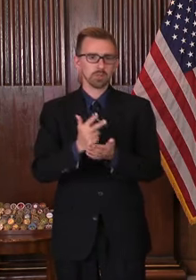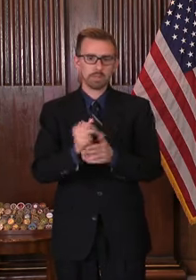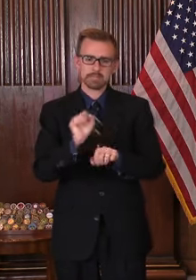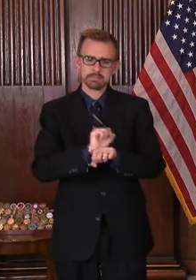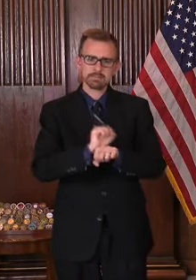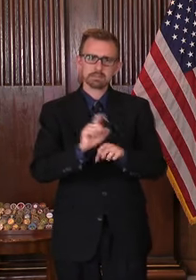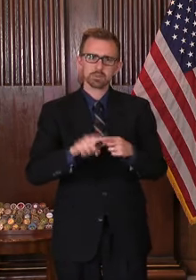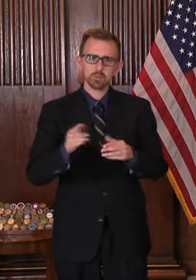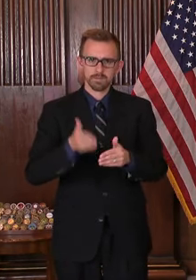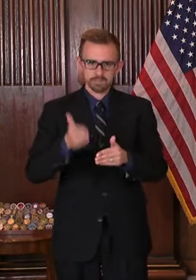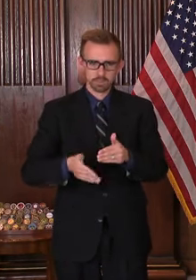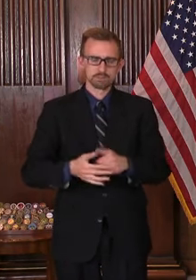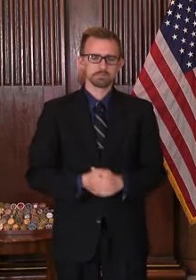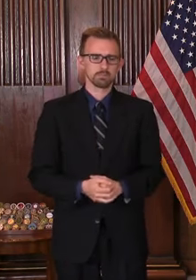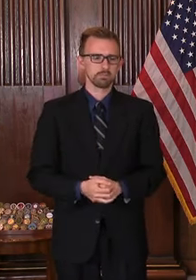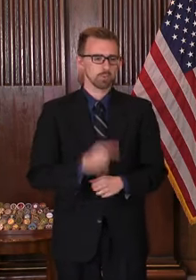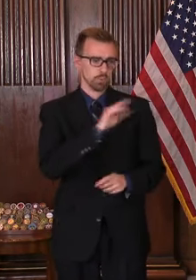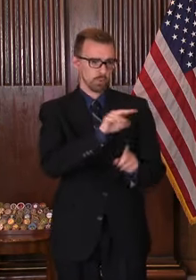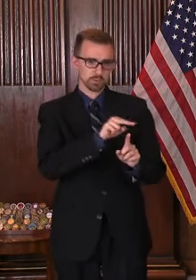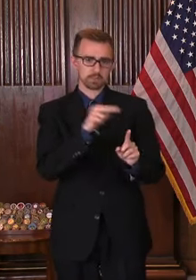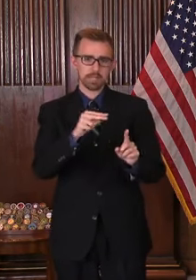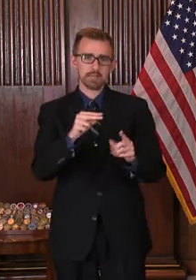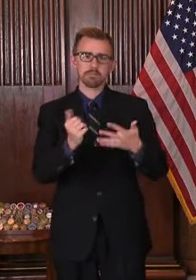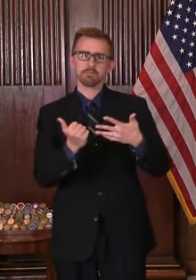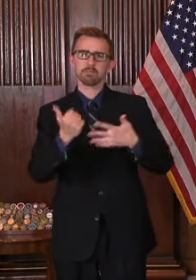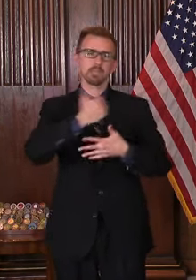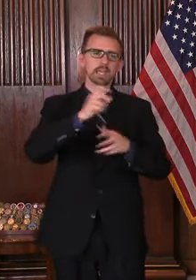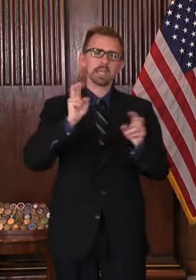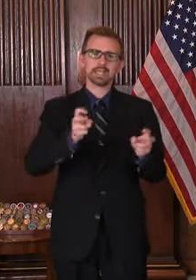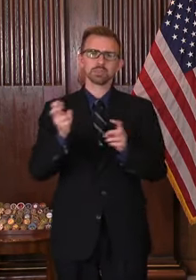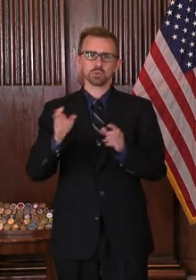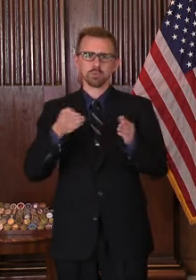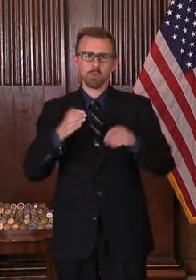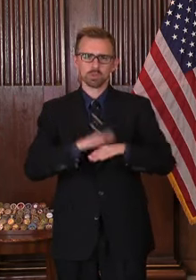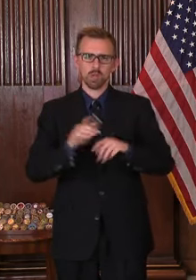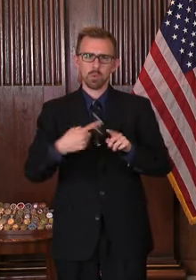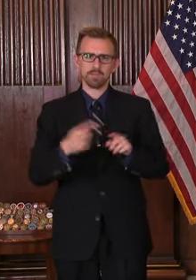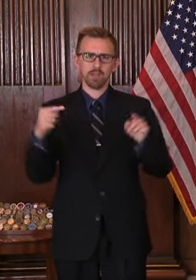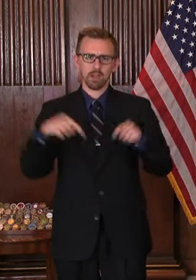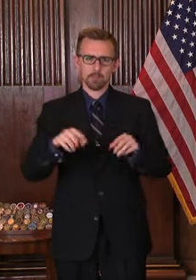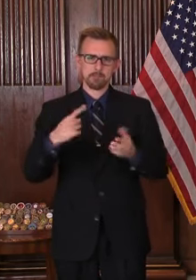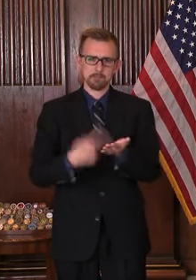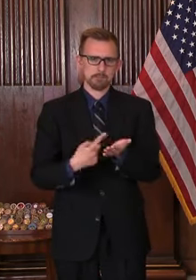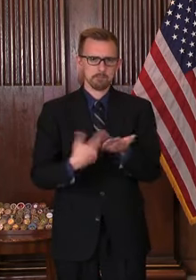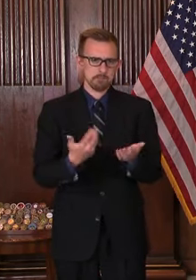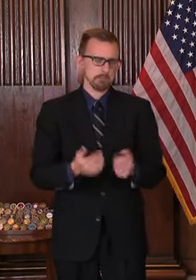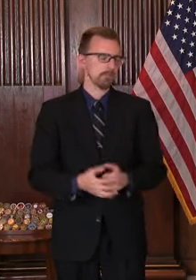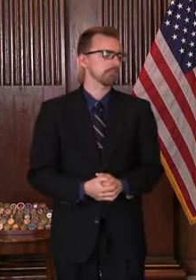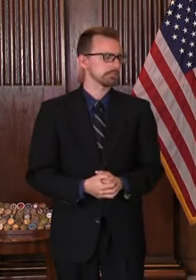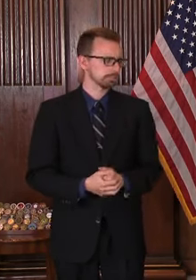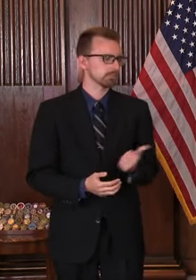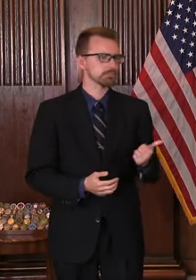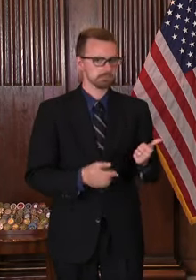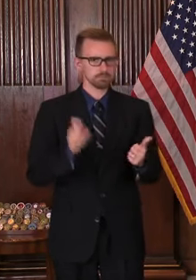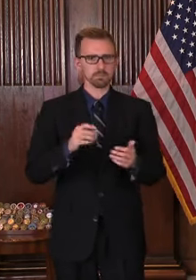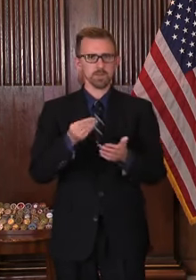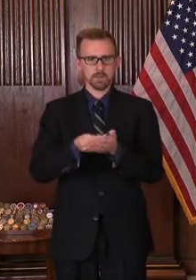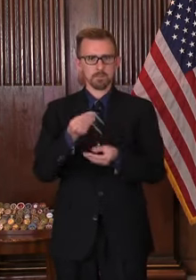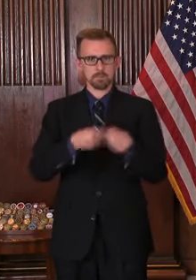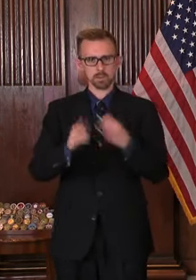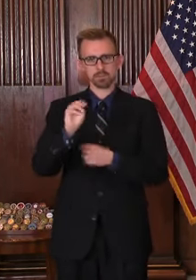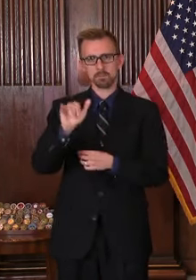work. From your perspective, what are the top issues they should focus on when they return? Well, I'm just going to tell you one, but they come here to do the budget by May